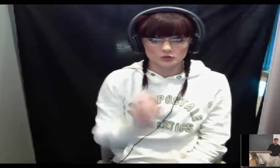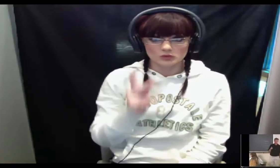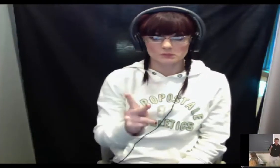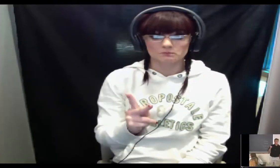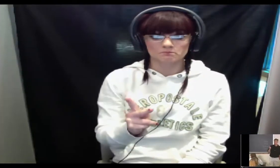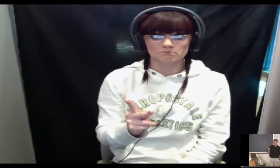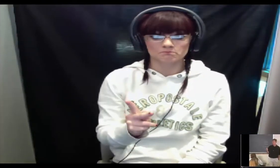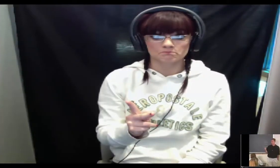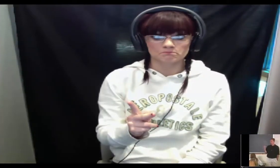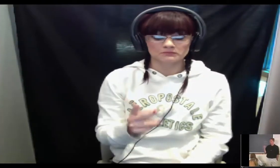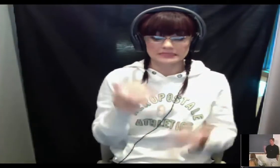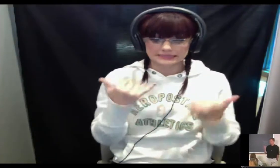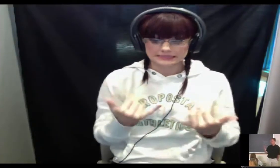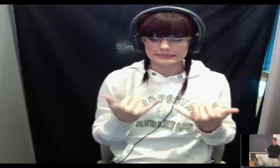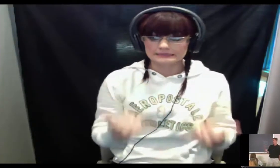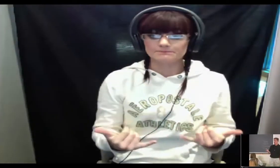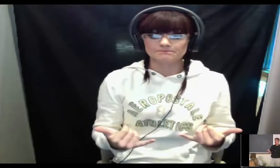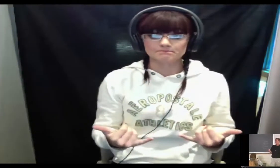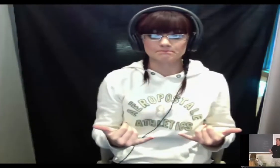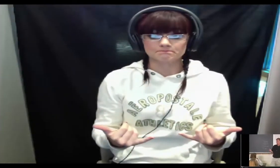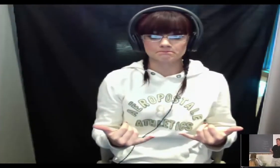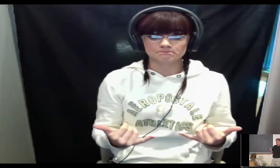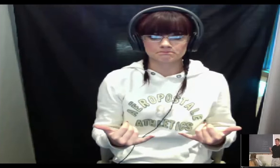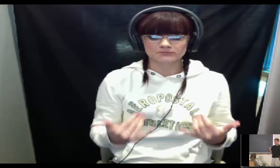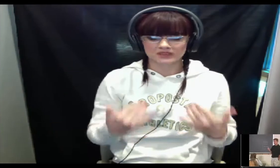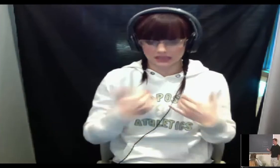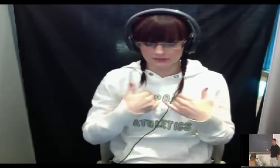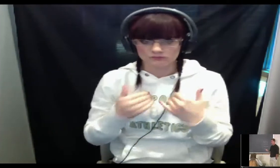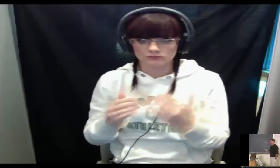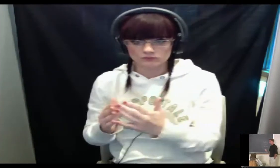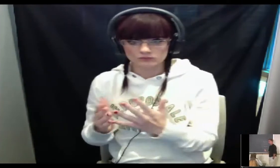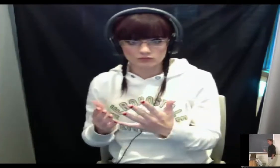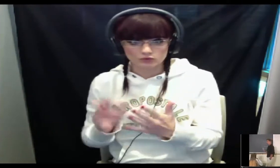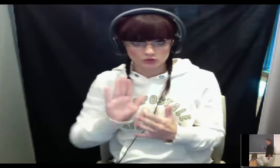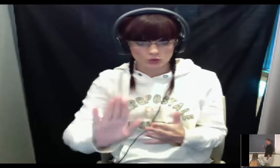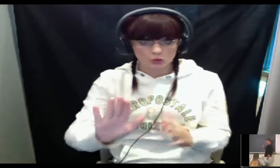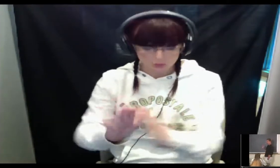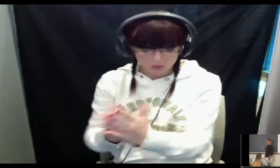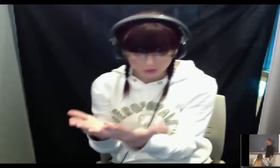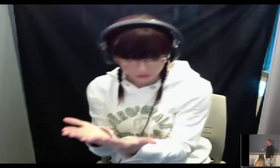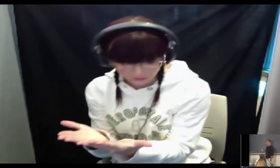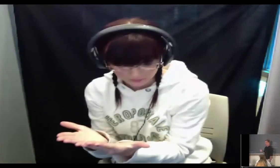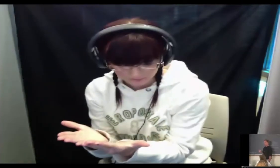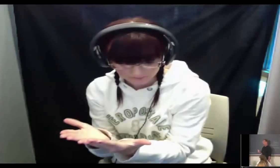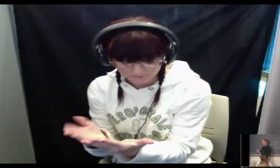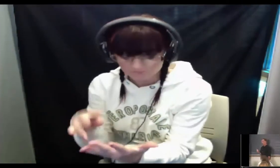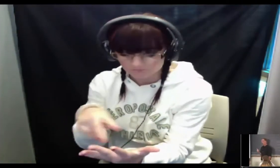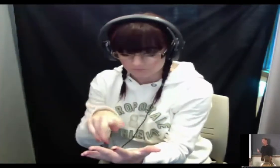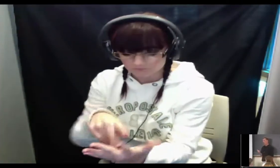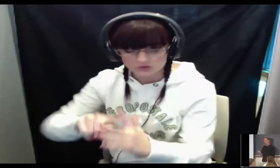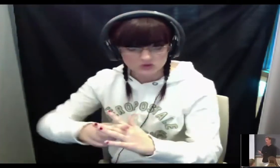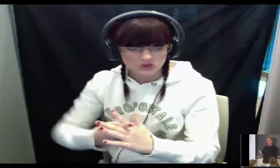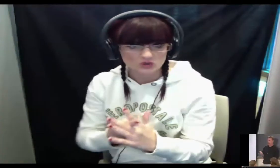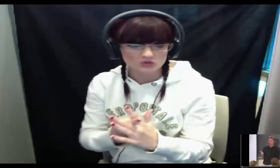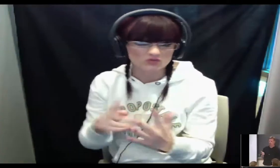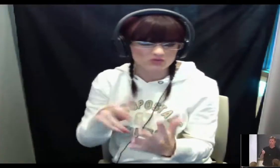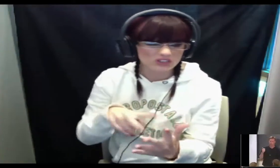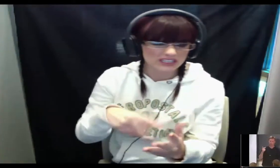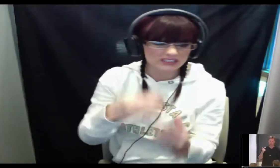Okay. Today, in your text for the last few days, you've started to read the information in a section